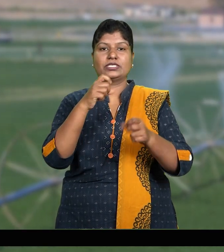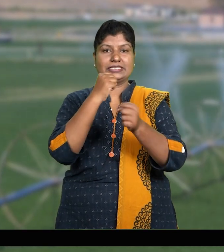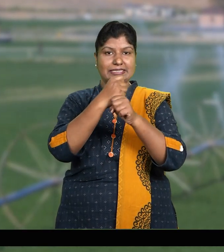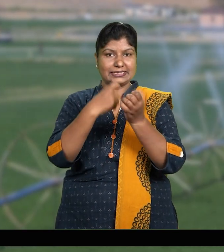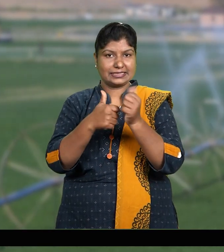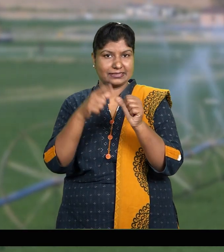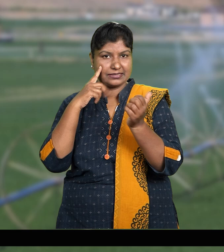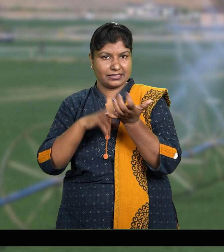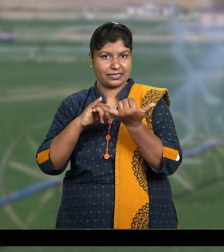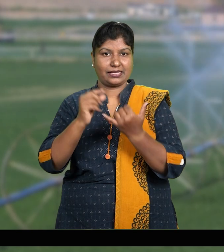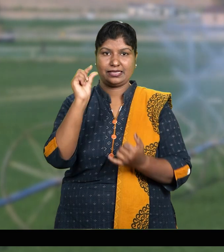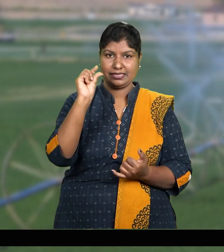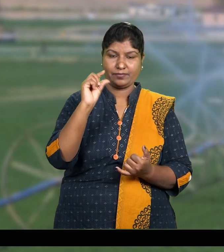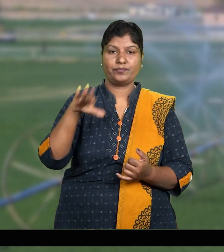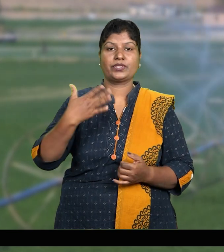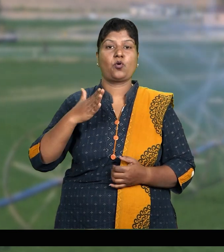oil seeds,